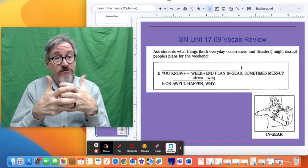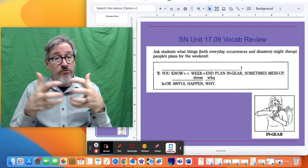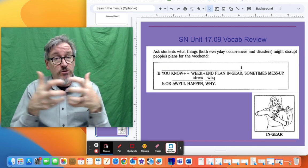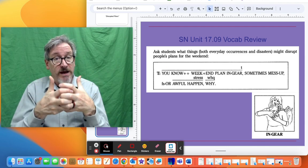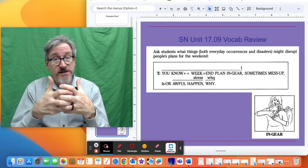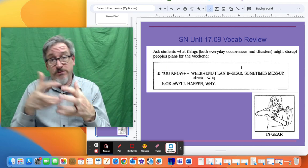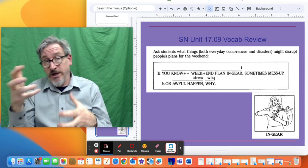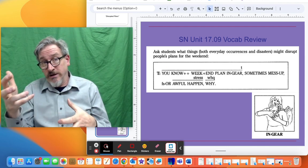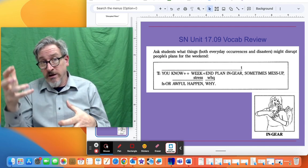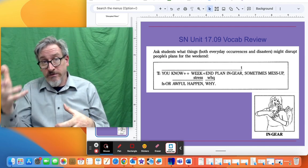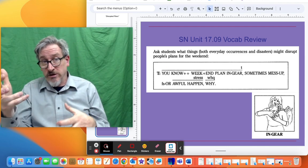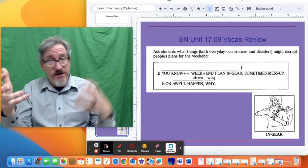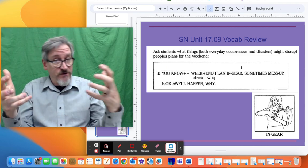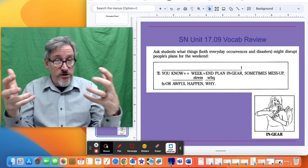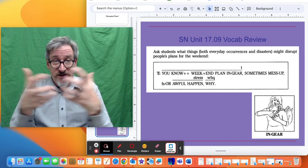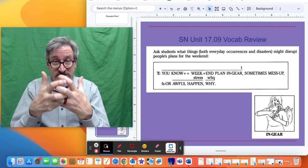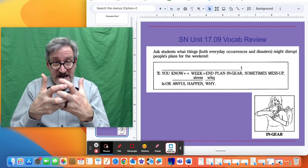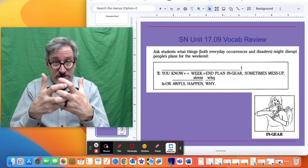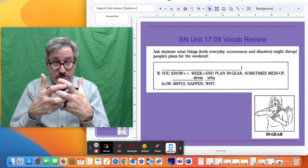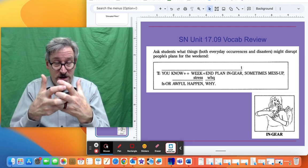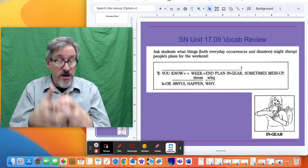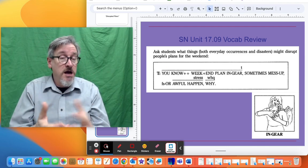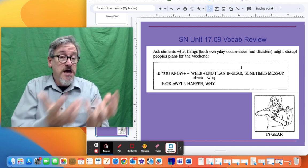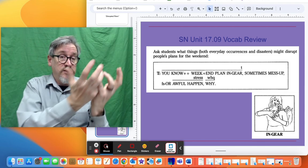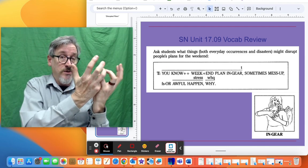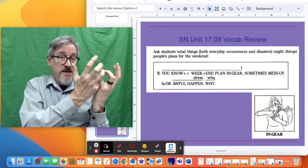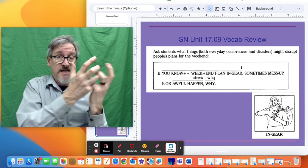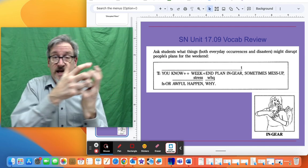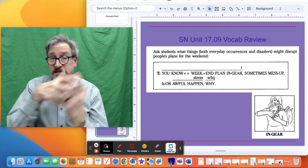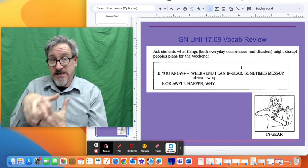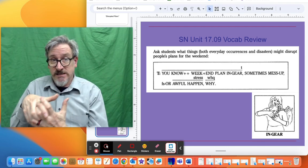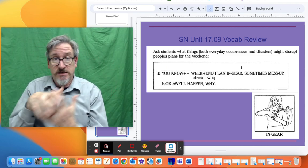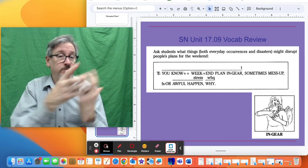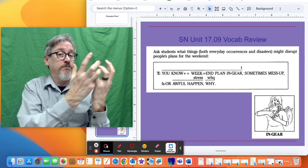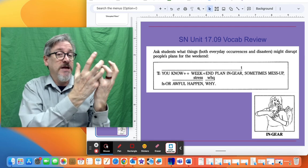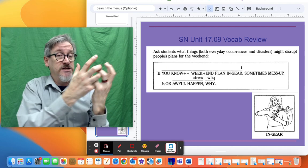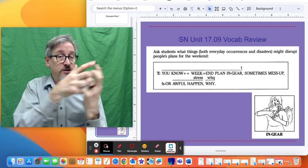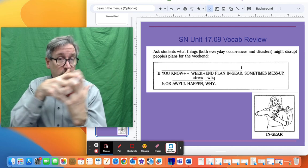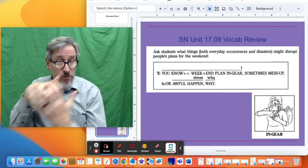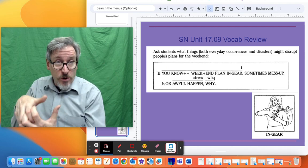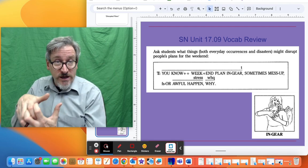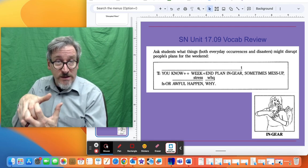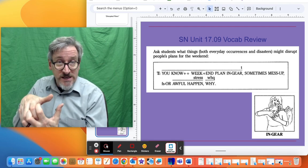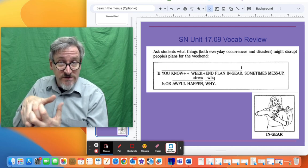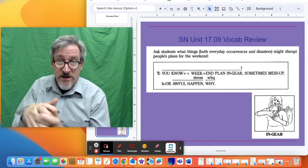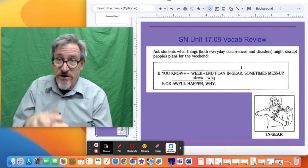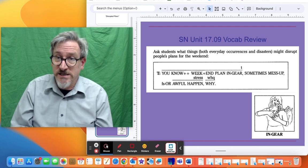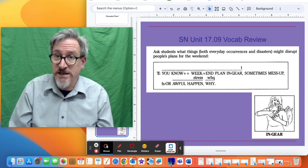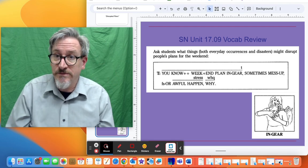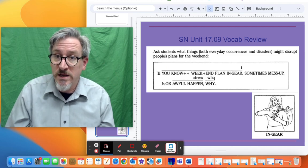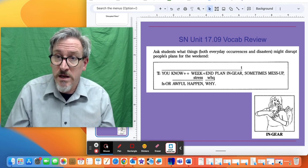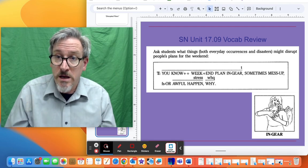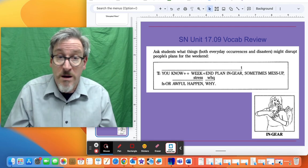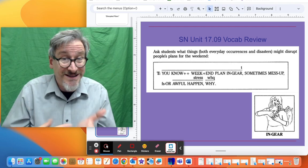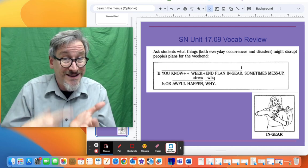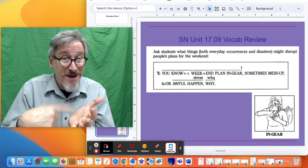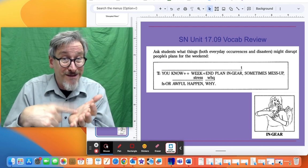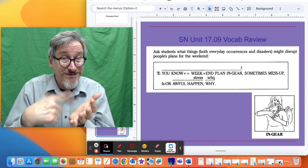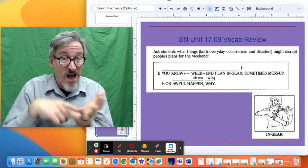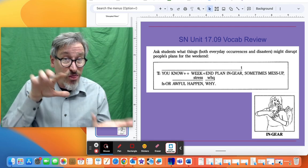sign for roommate is putting their stuff and your stuff together, right? So in this case, it's plans are working themselves out nicely.